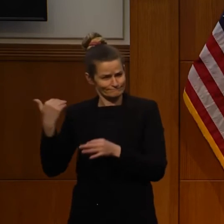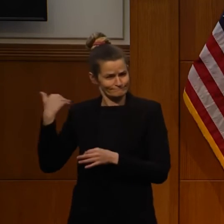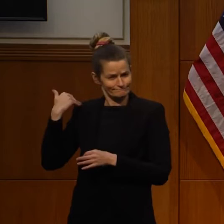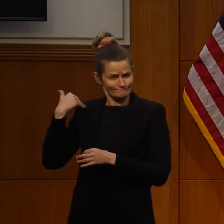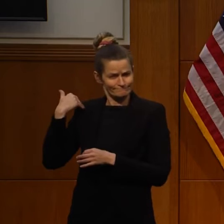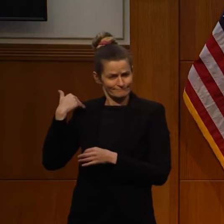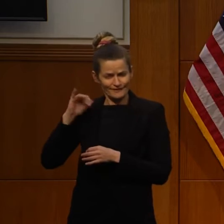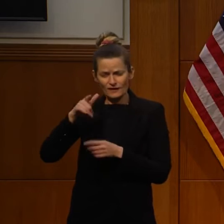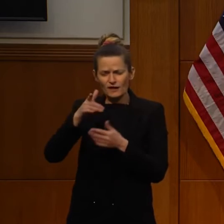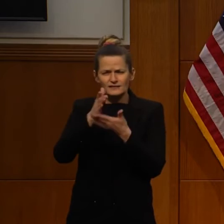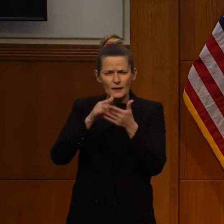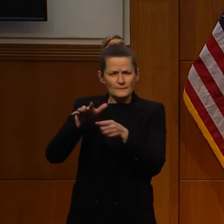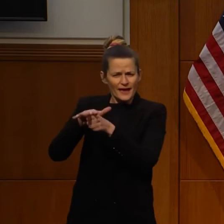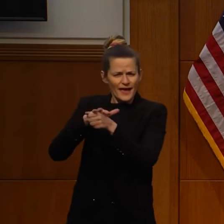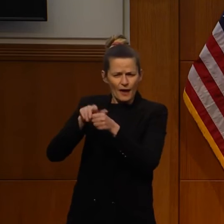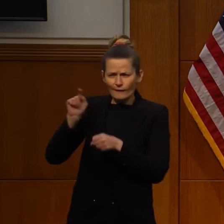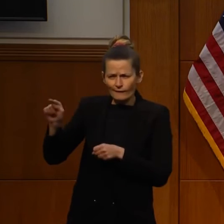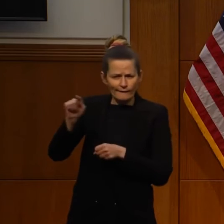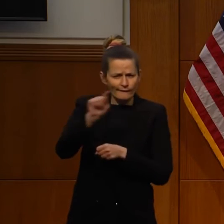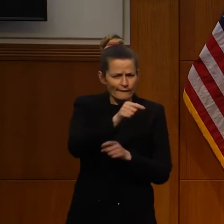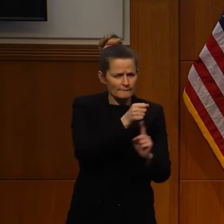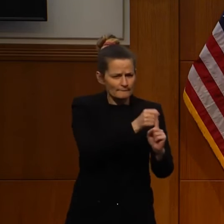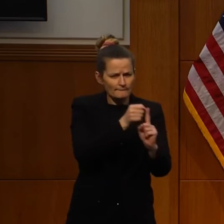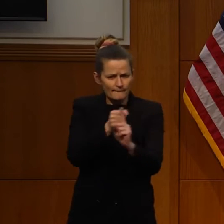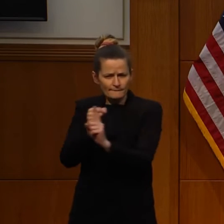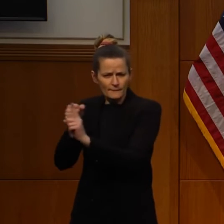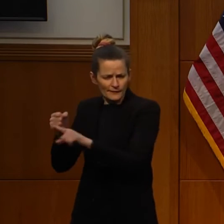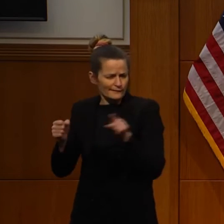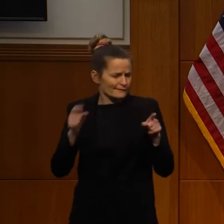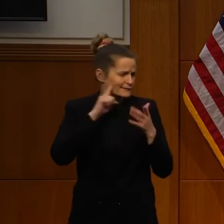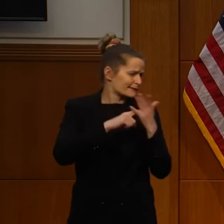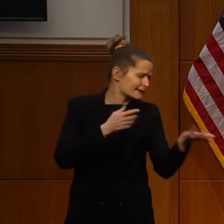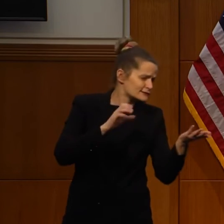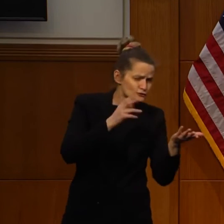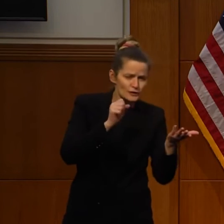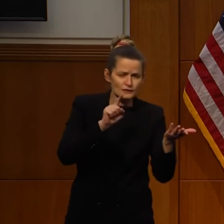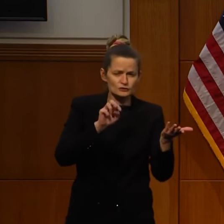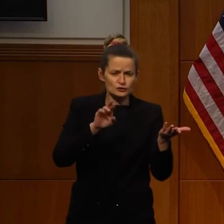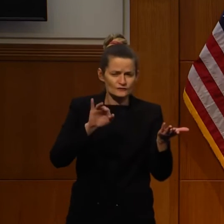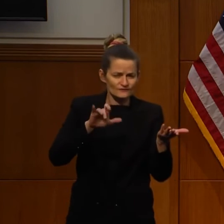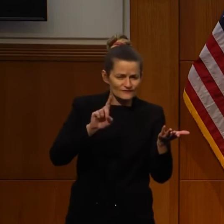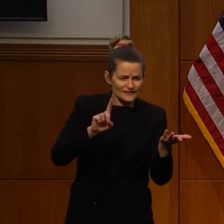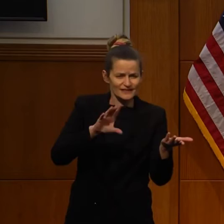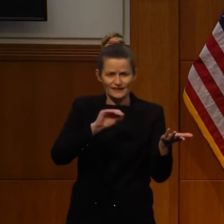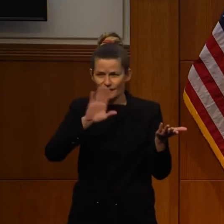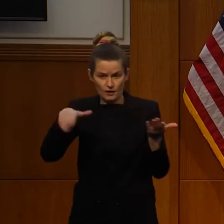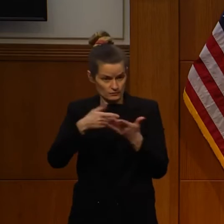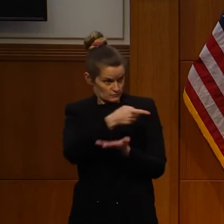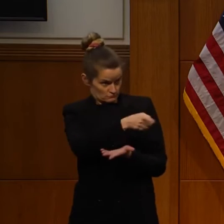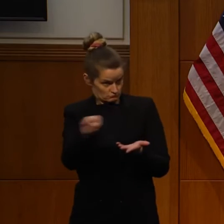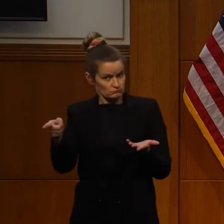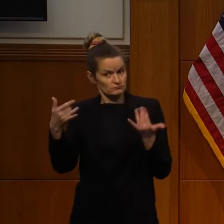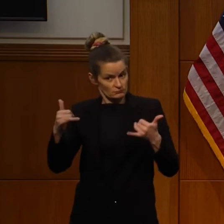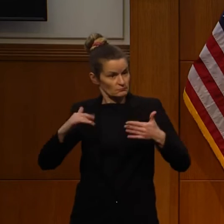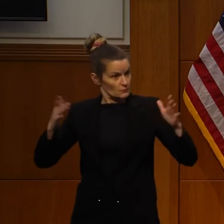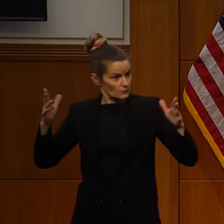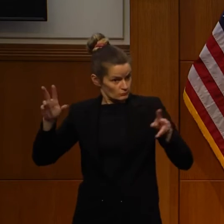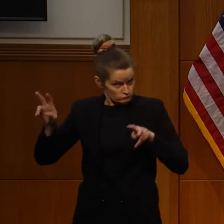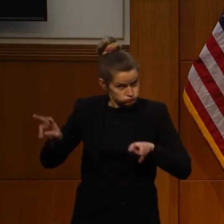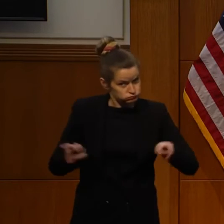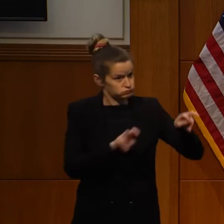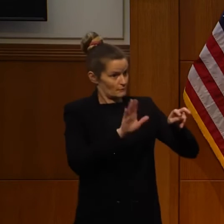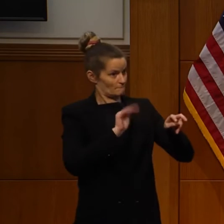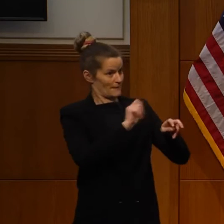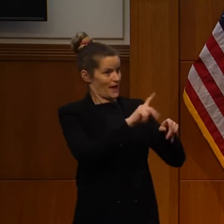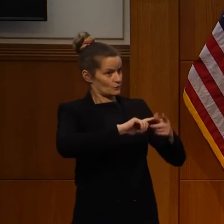Chesterfield and the city of Richmond. Have all the precincts gone back to electronic or some still on paper? I believe there are some that just